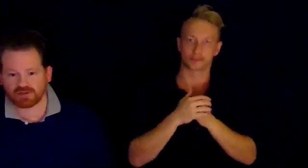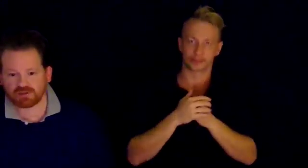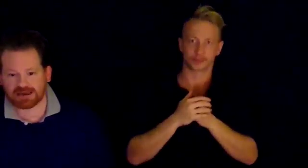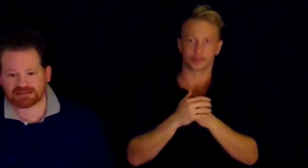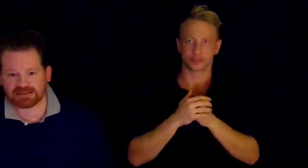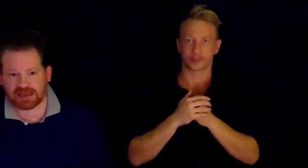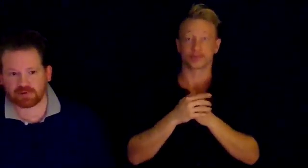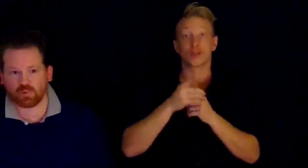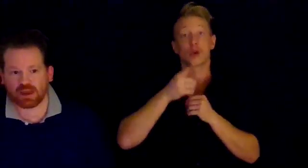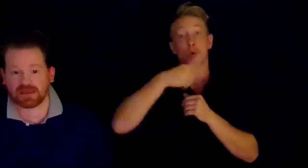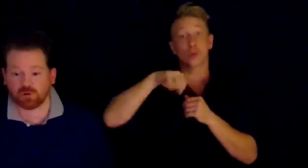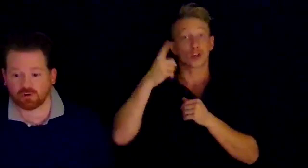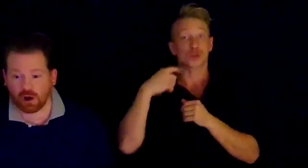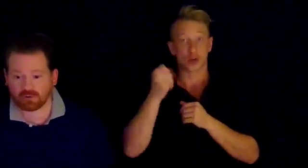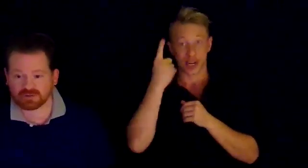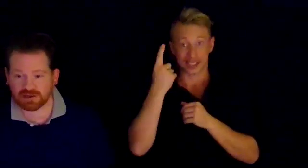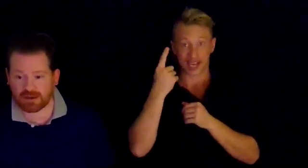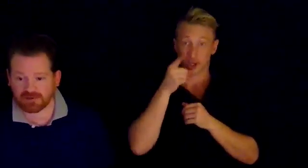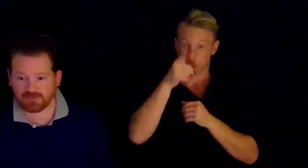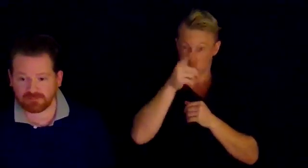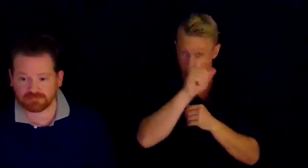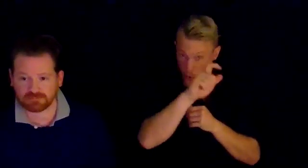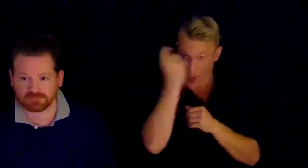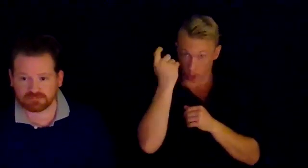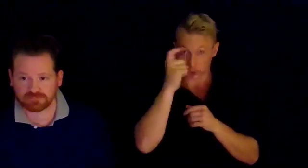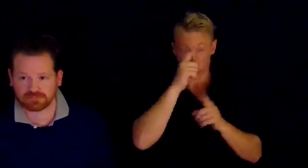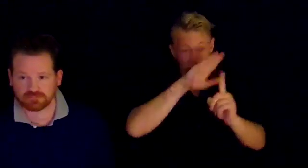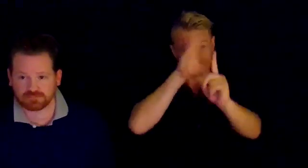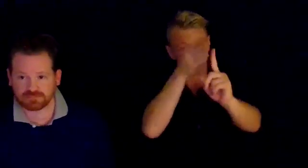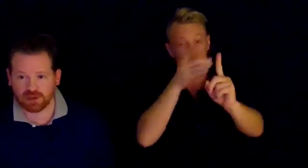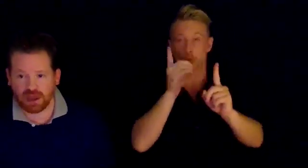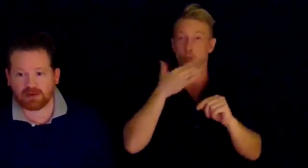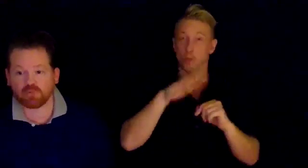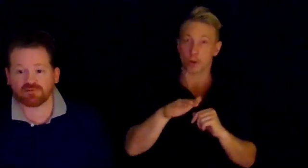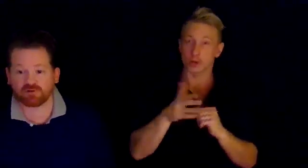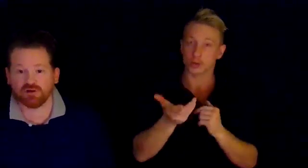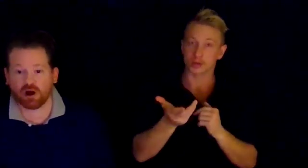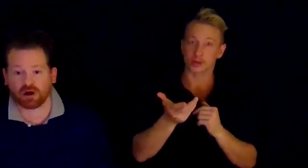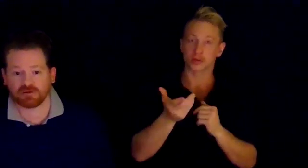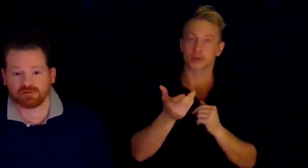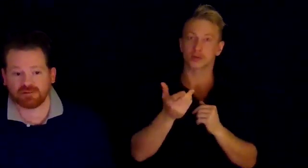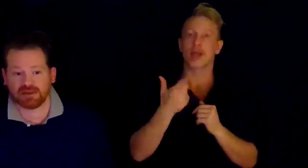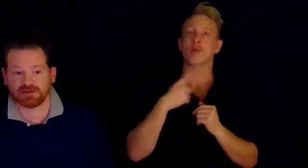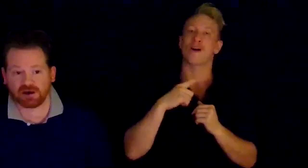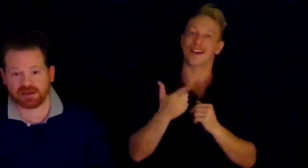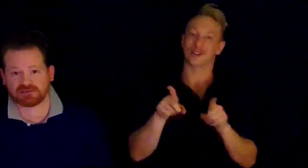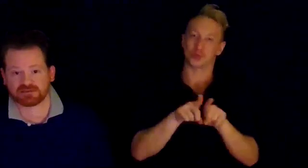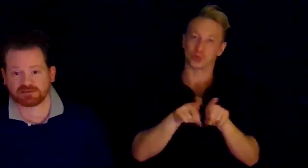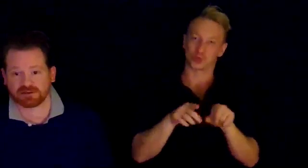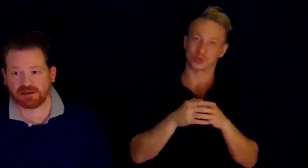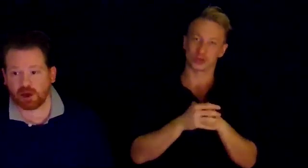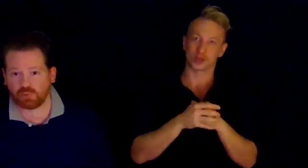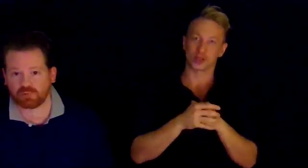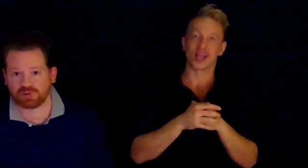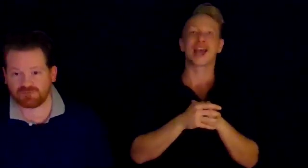We try to understand where your goals are coming from and whether or not the